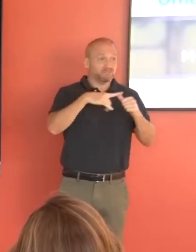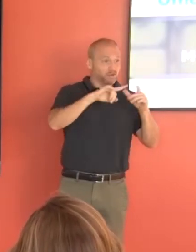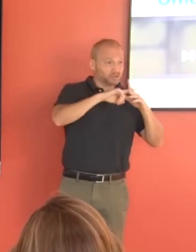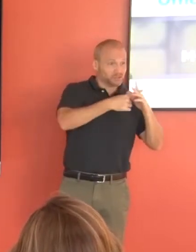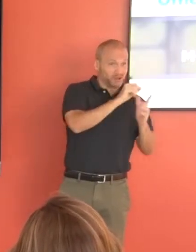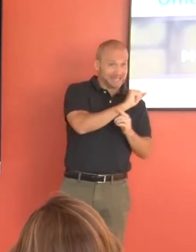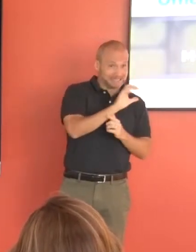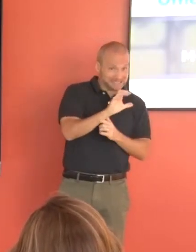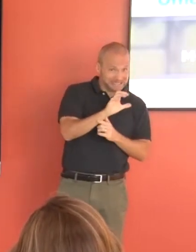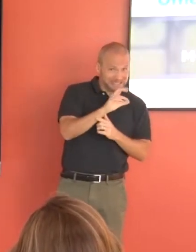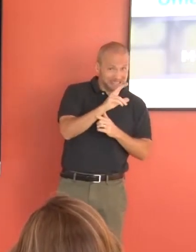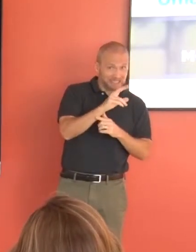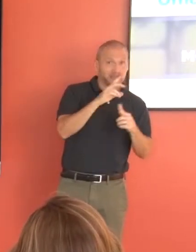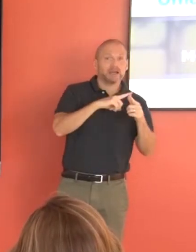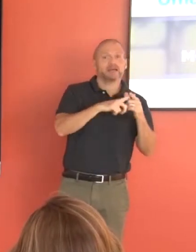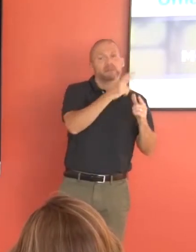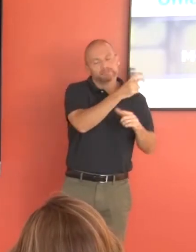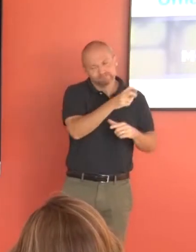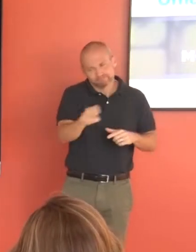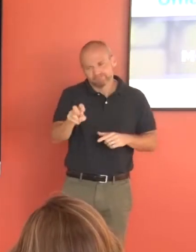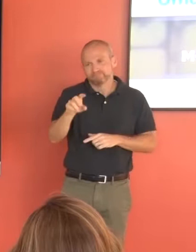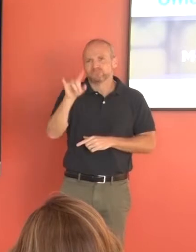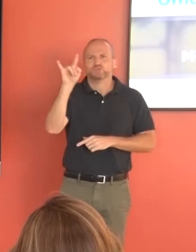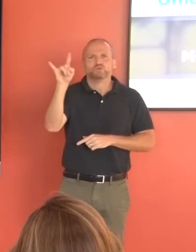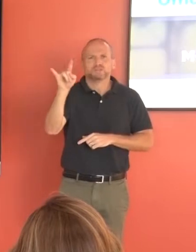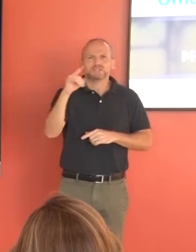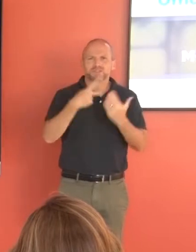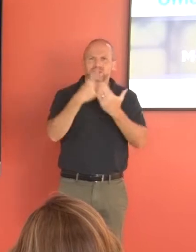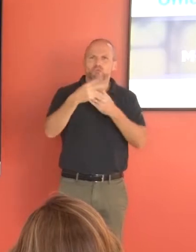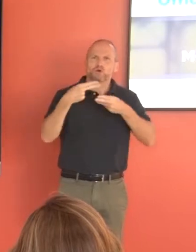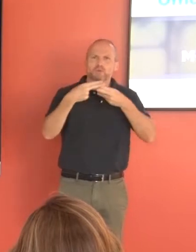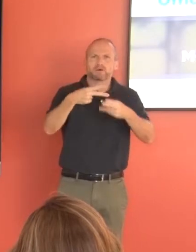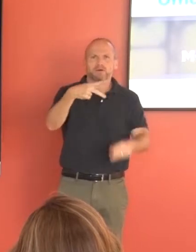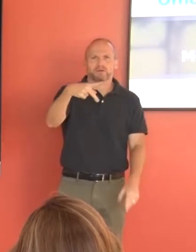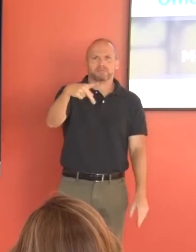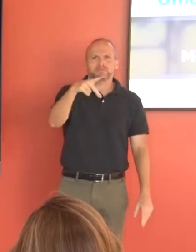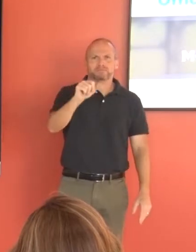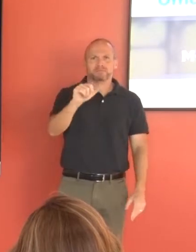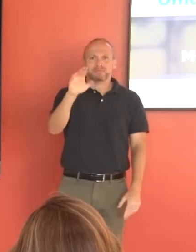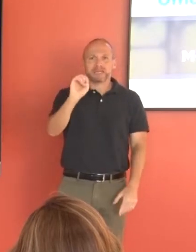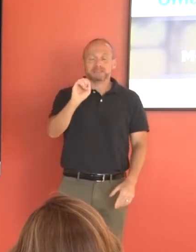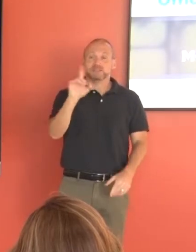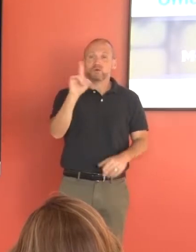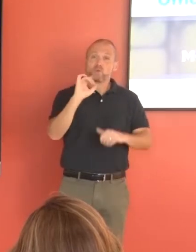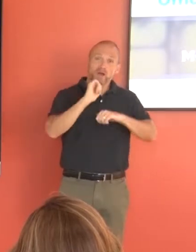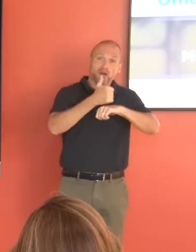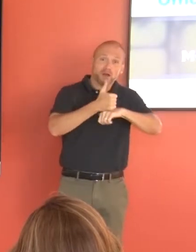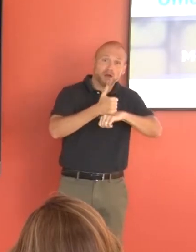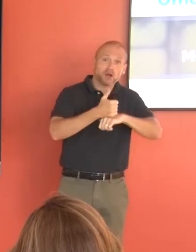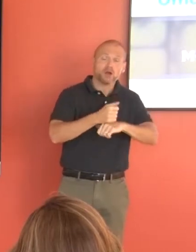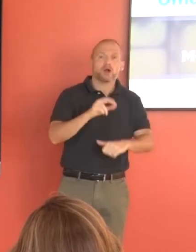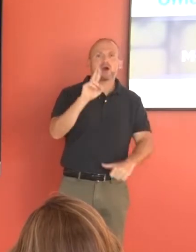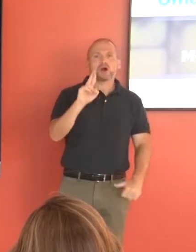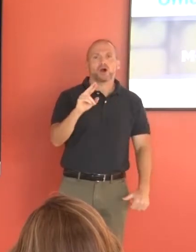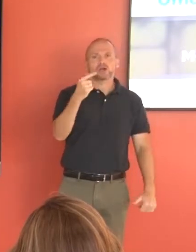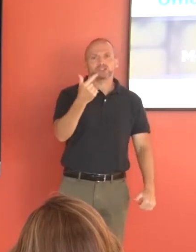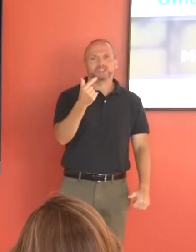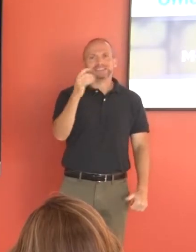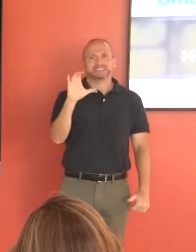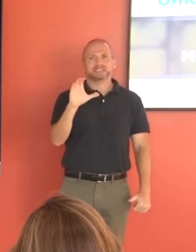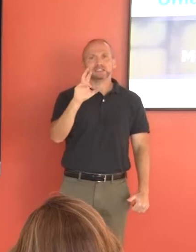to happen. And that was called the PACE program. And it was basically housed at the Rio Grande campus. Well,